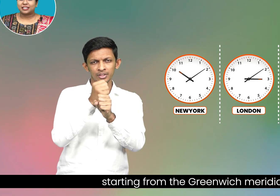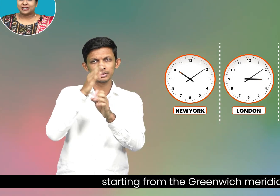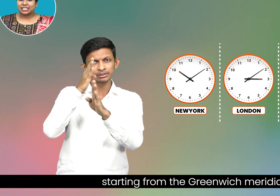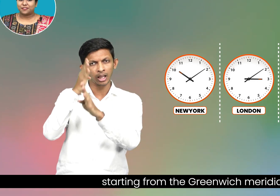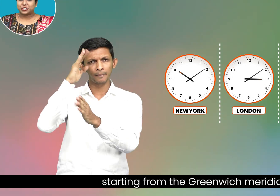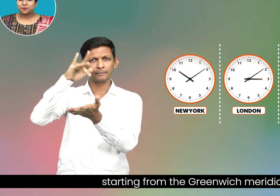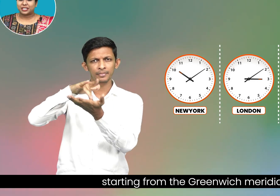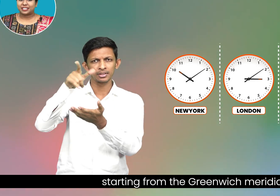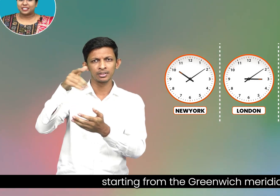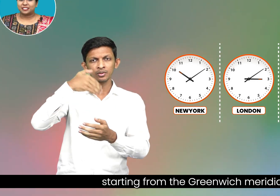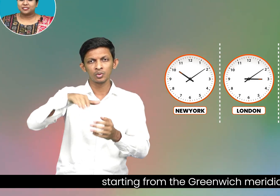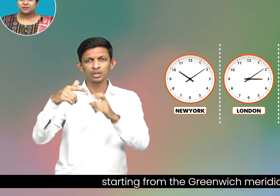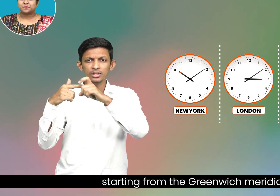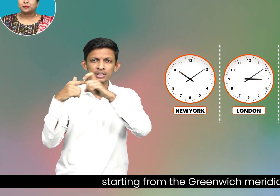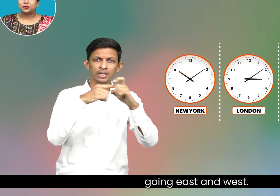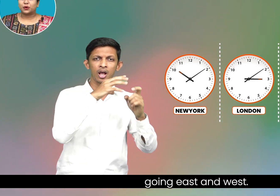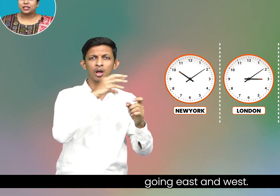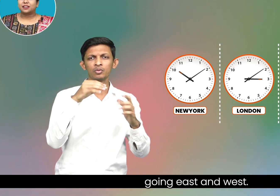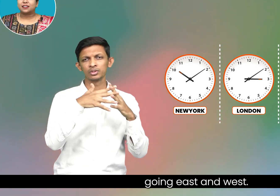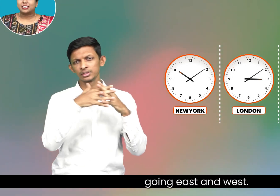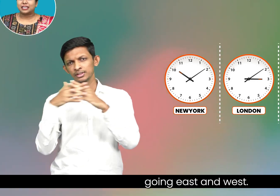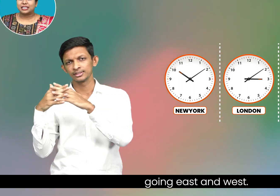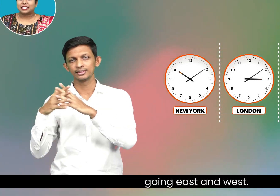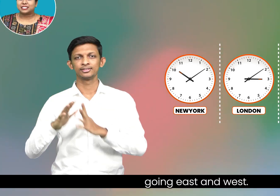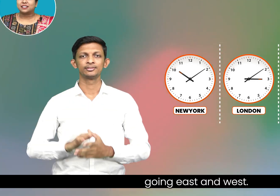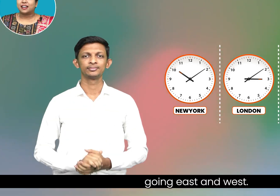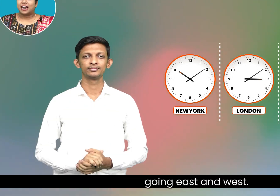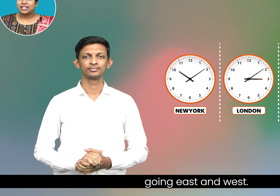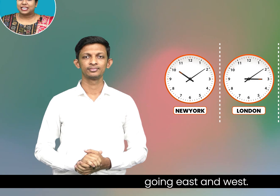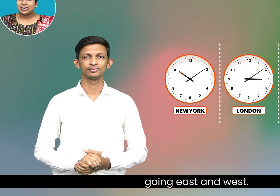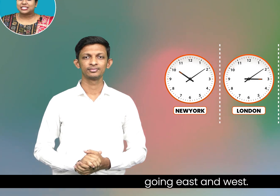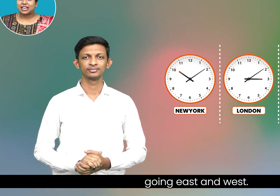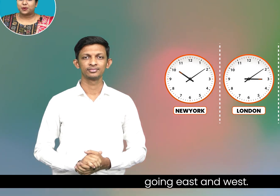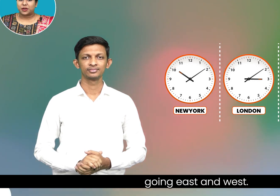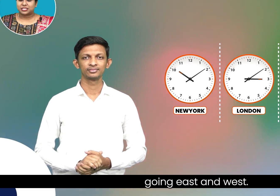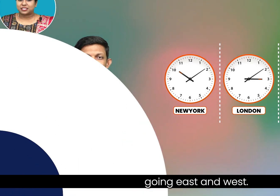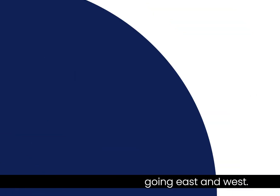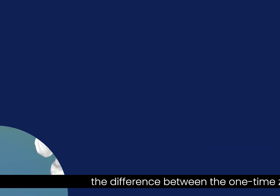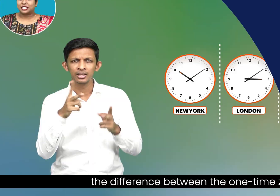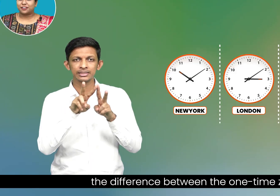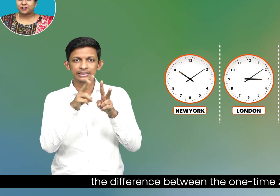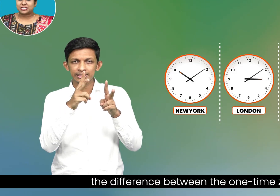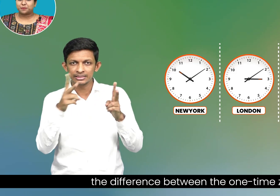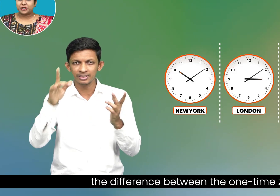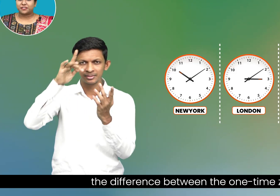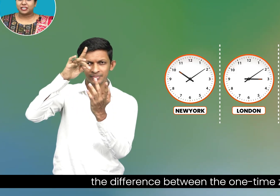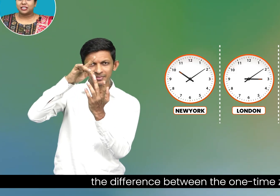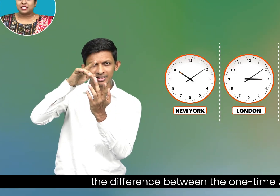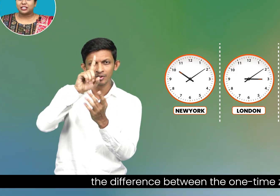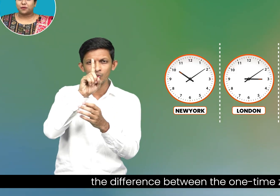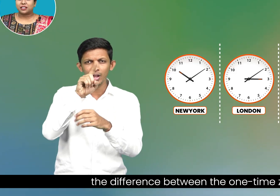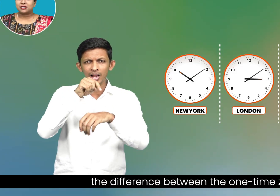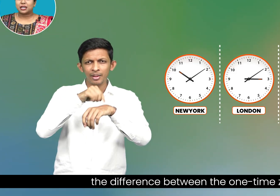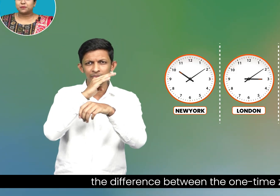the Greenwich Meridian going East and West. The difference between